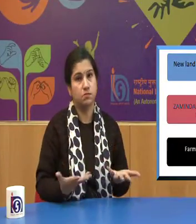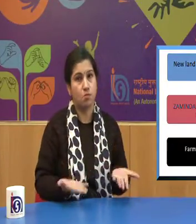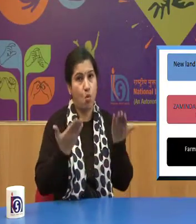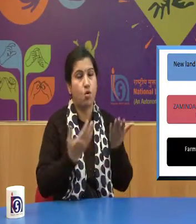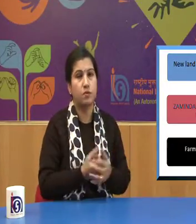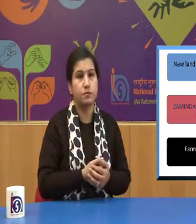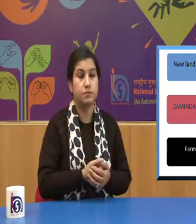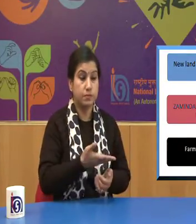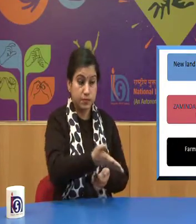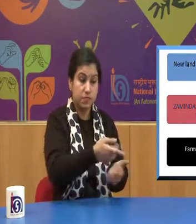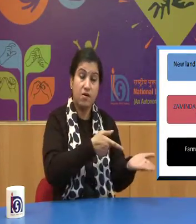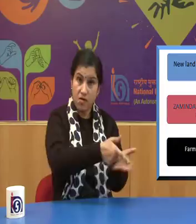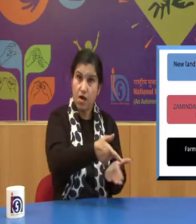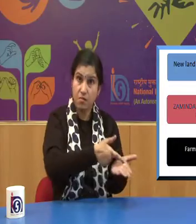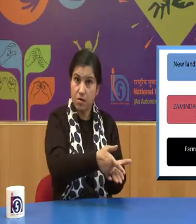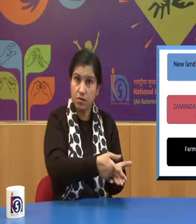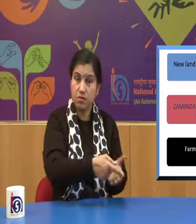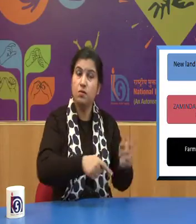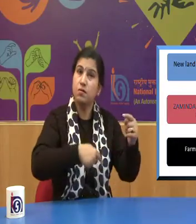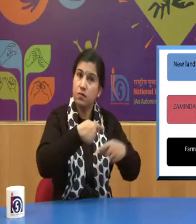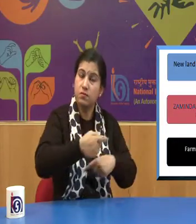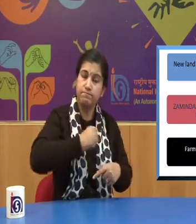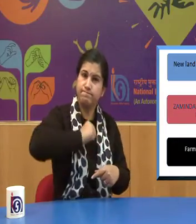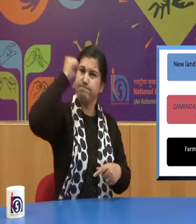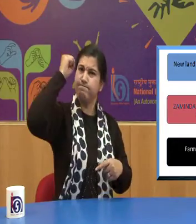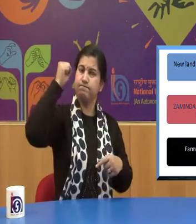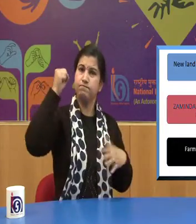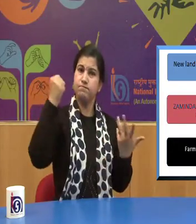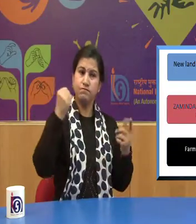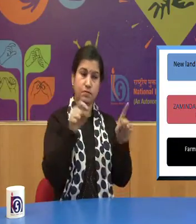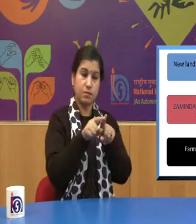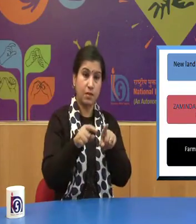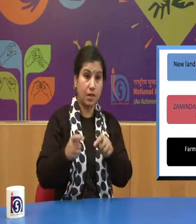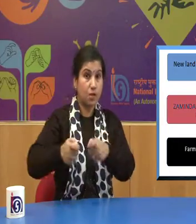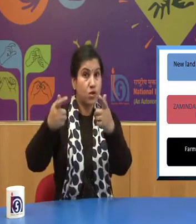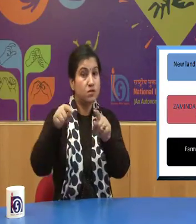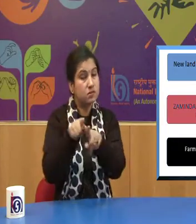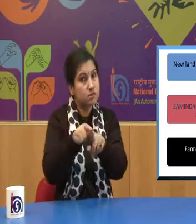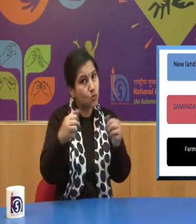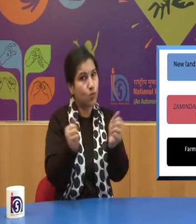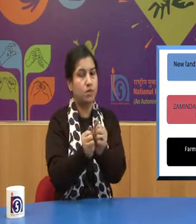Learners, these poor farmers often revolted against the upper class.